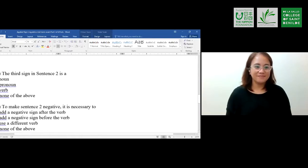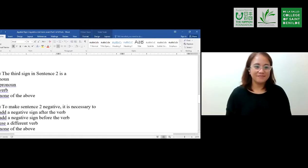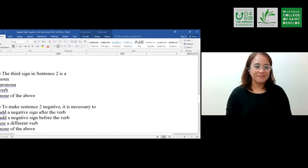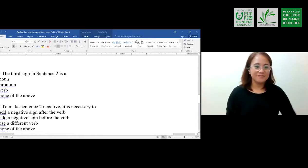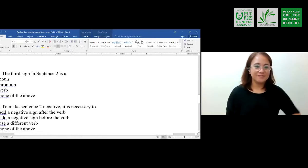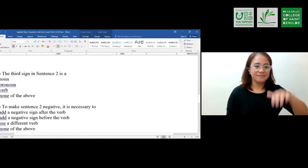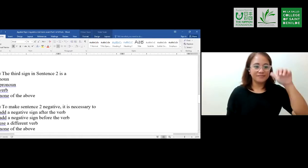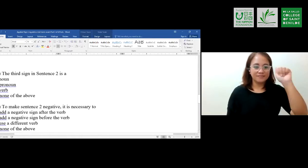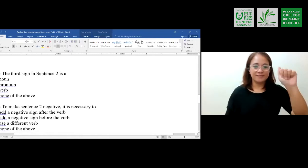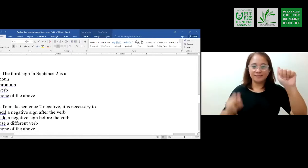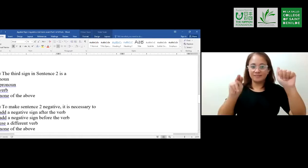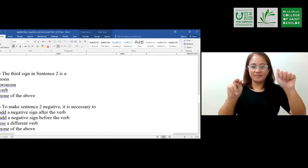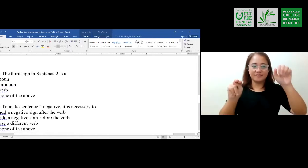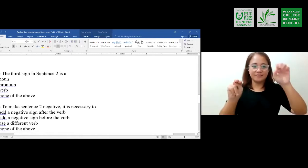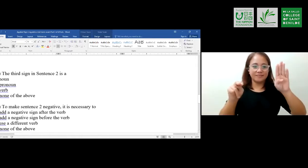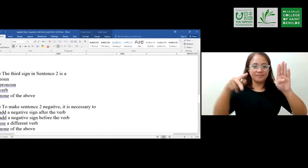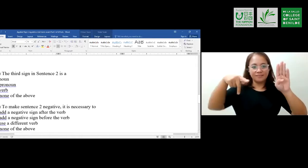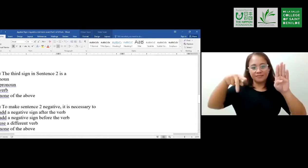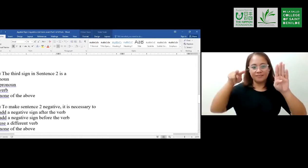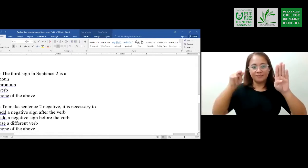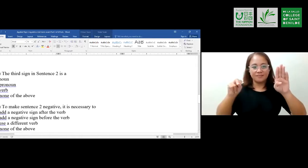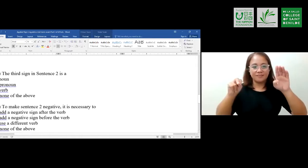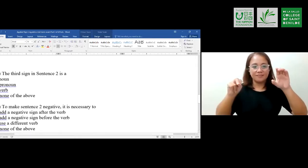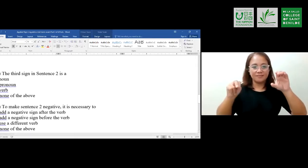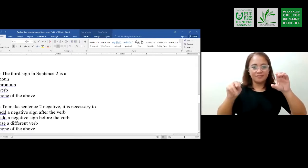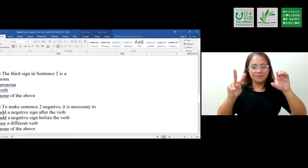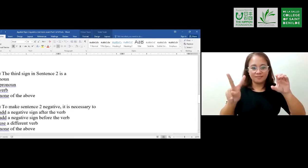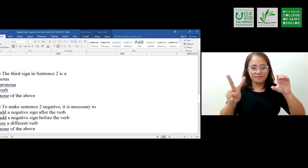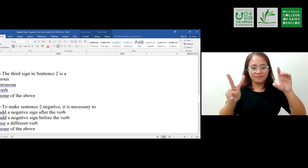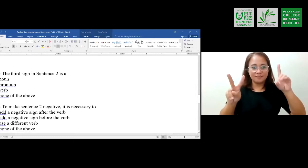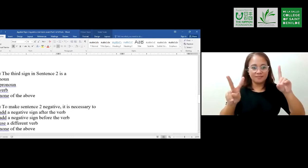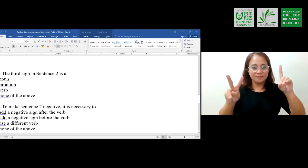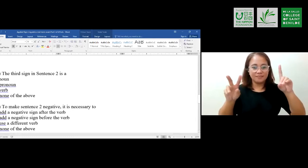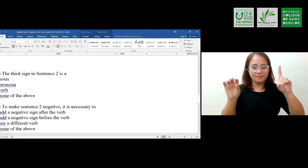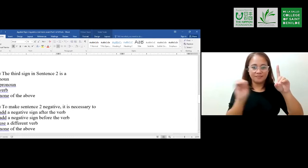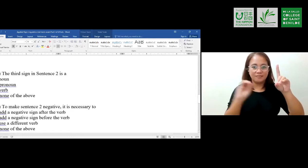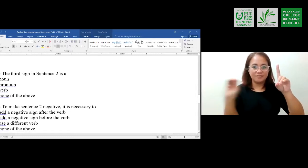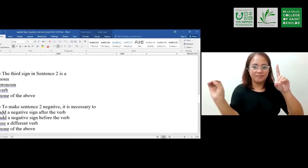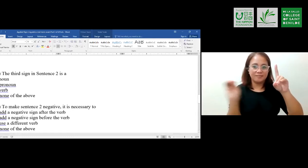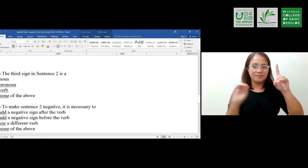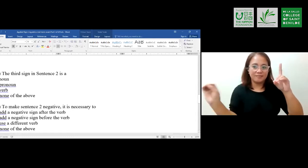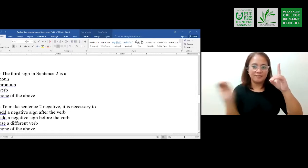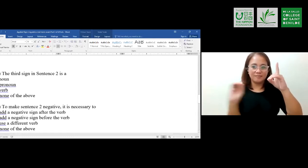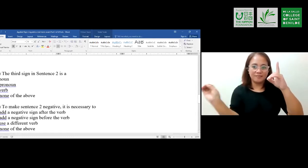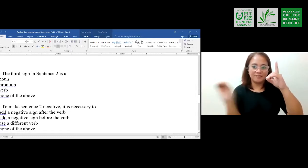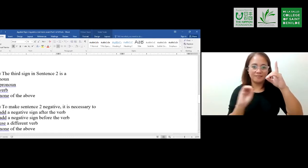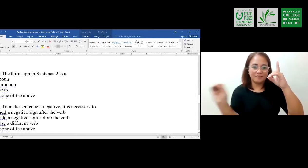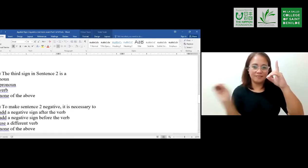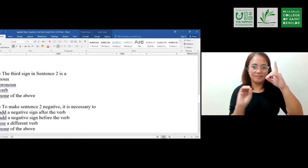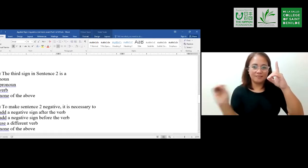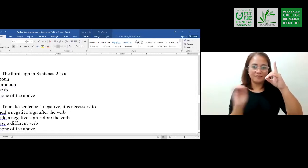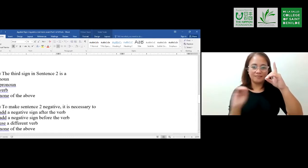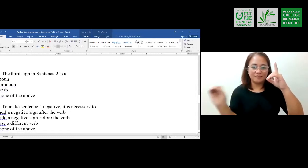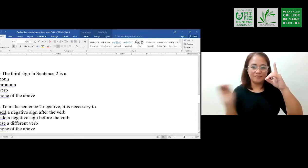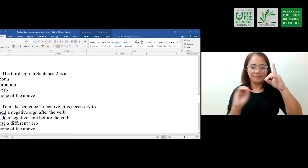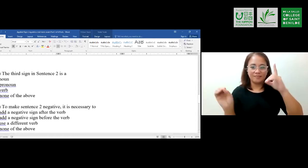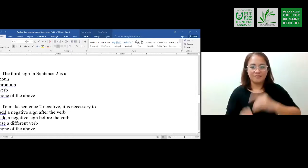noun, B, a pronoun, C, a verb, D, none of the above. I see D as in dog.